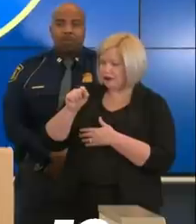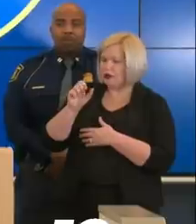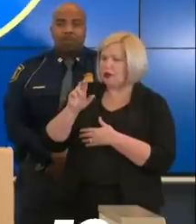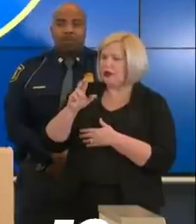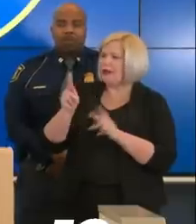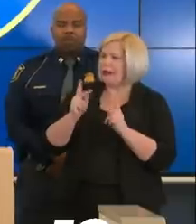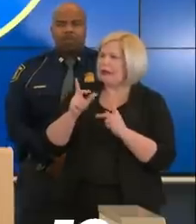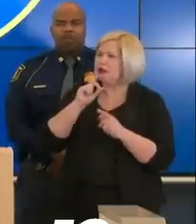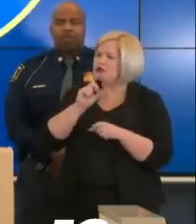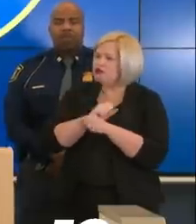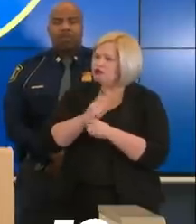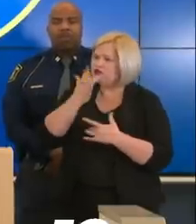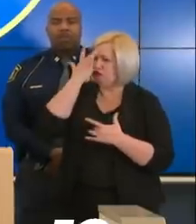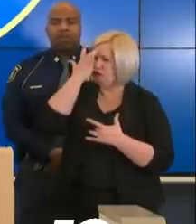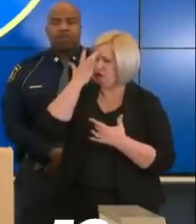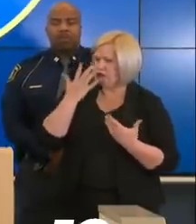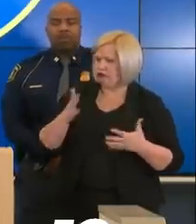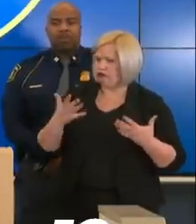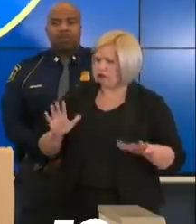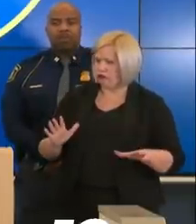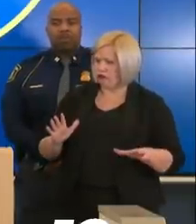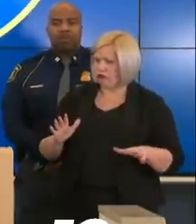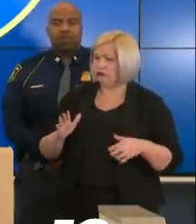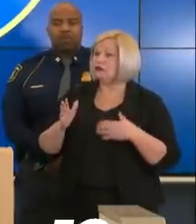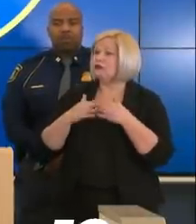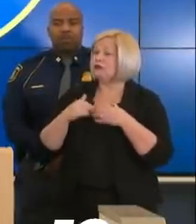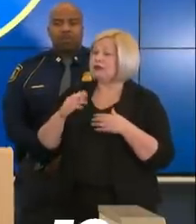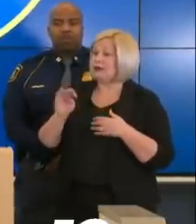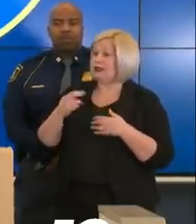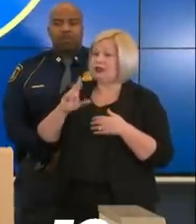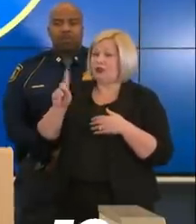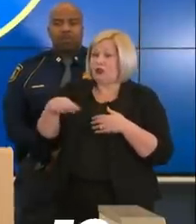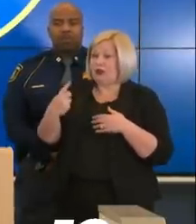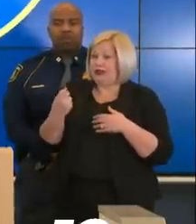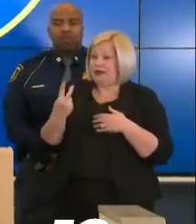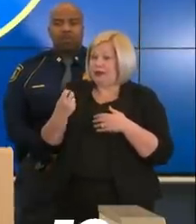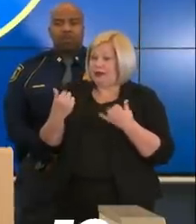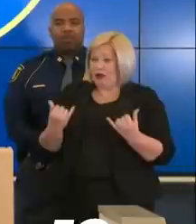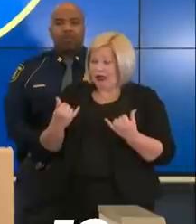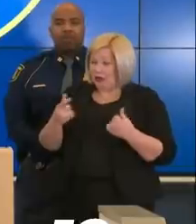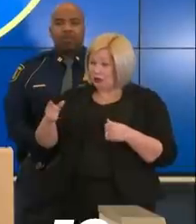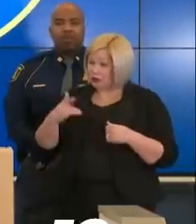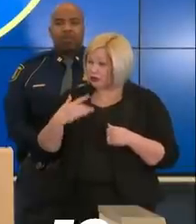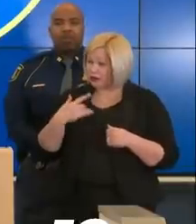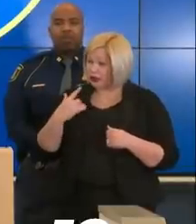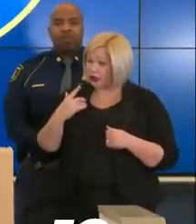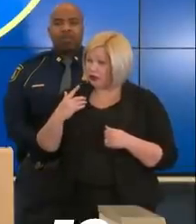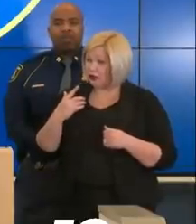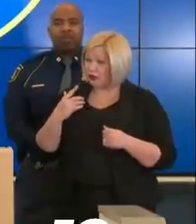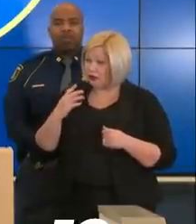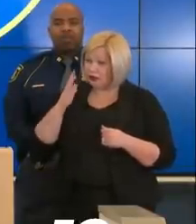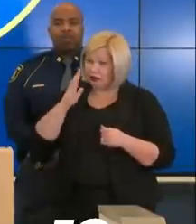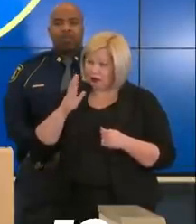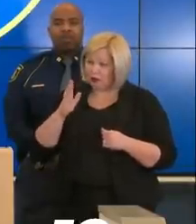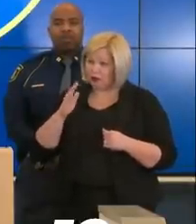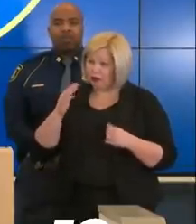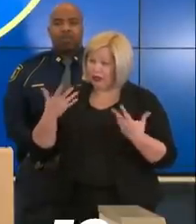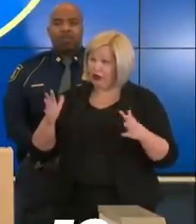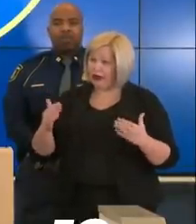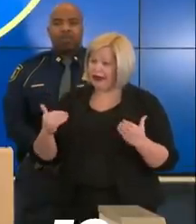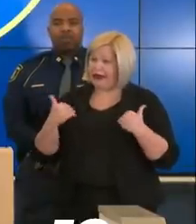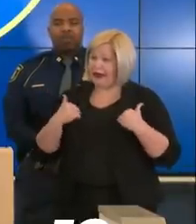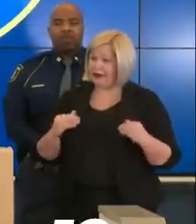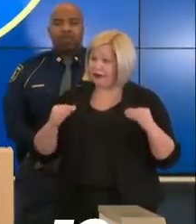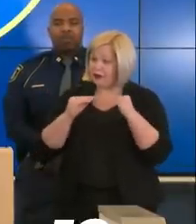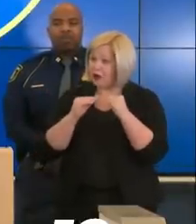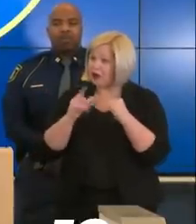people infected. Even though Michigan only has 12 cases right now, do you suspect that there are more infected? Do you